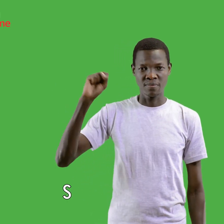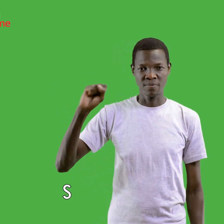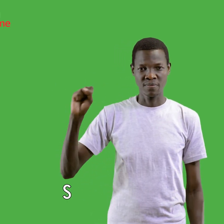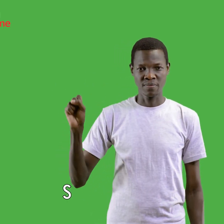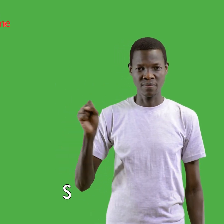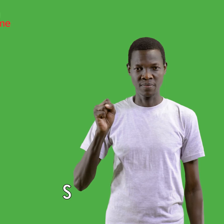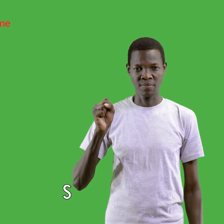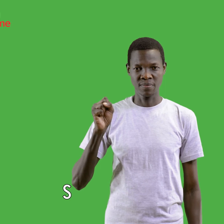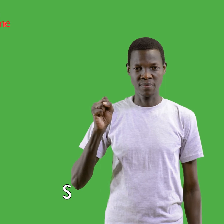S